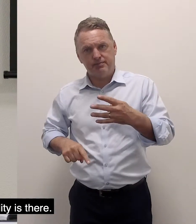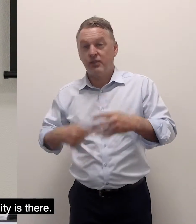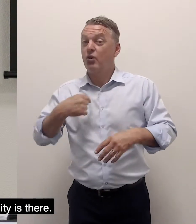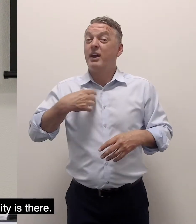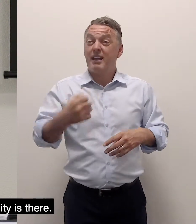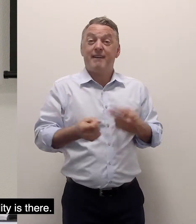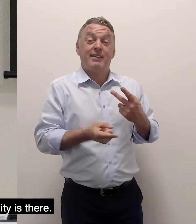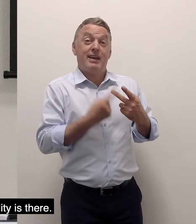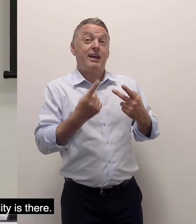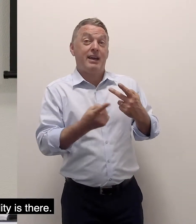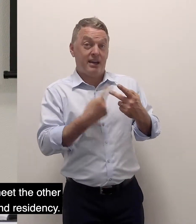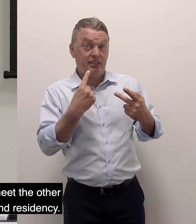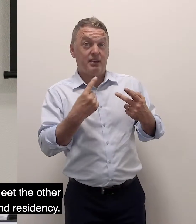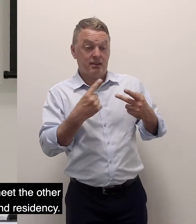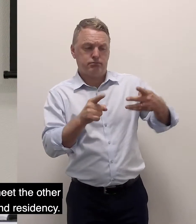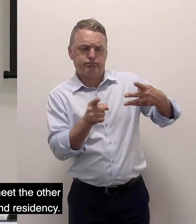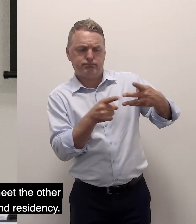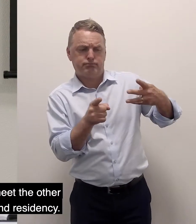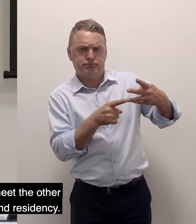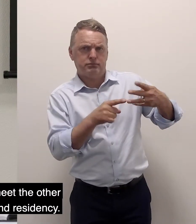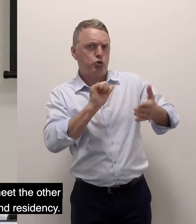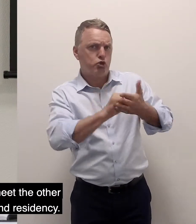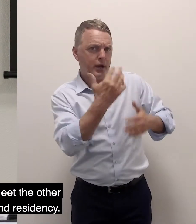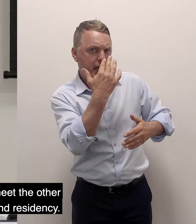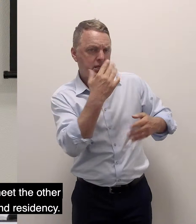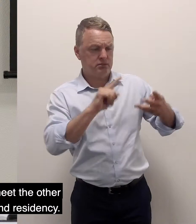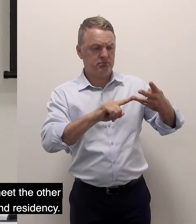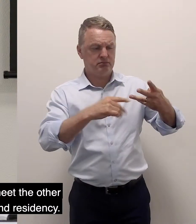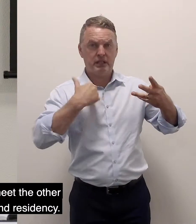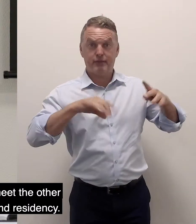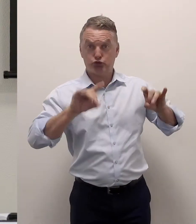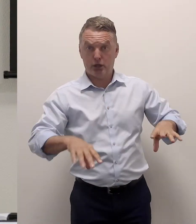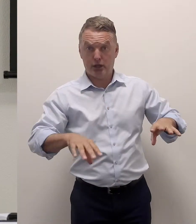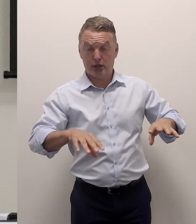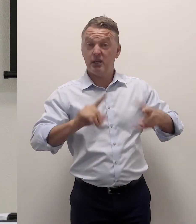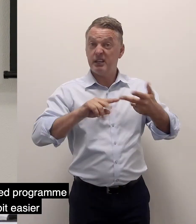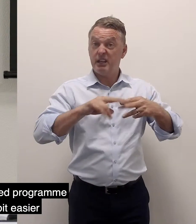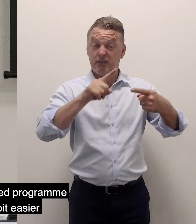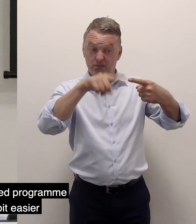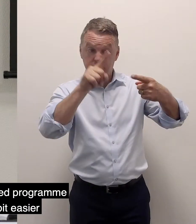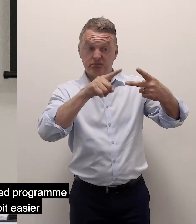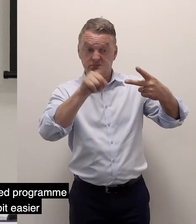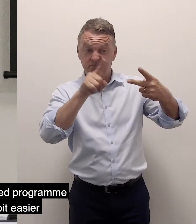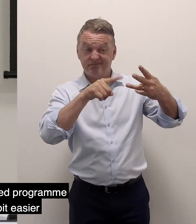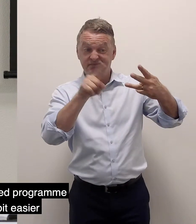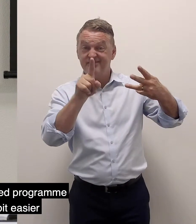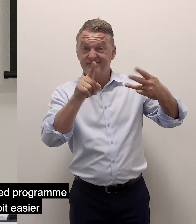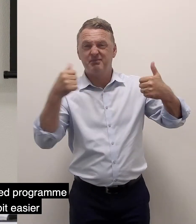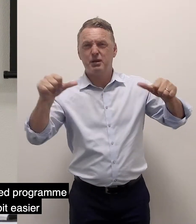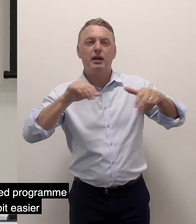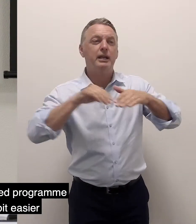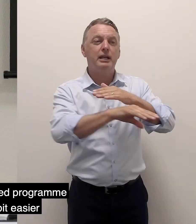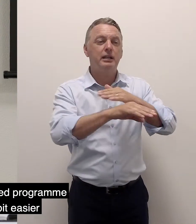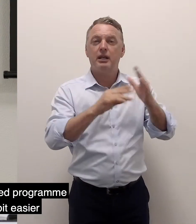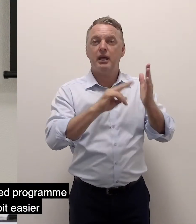my disability is there. Now I have to meet the other criteria of age and residency, but being a defined